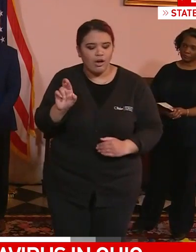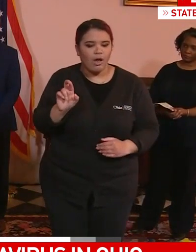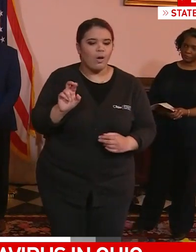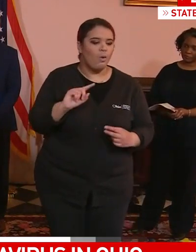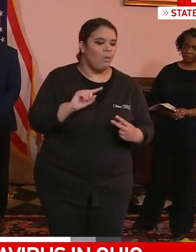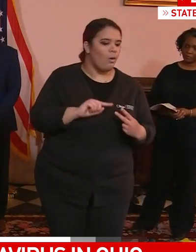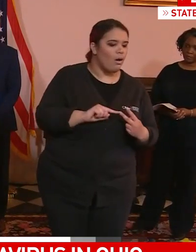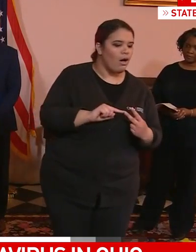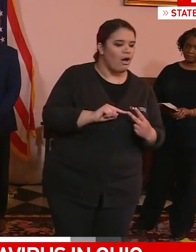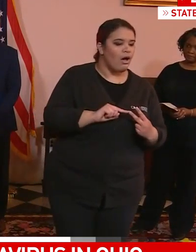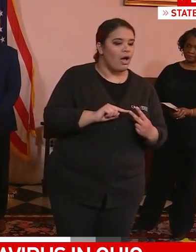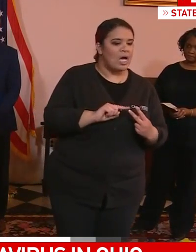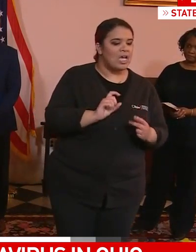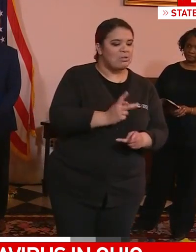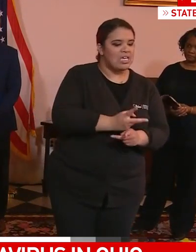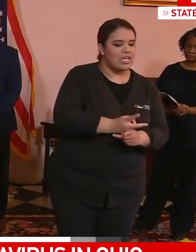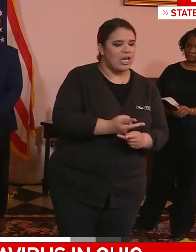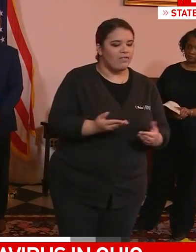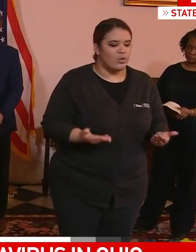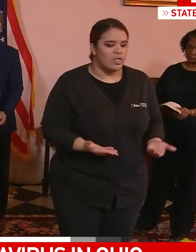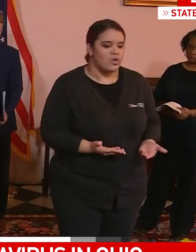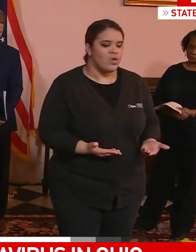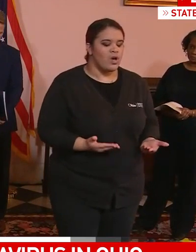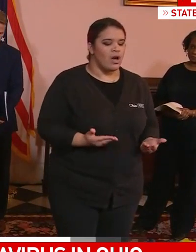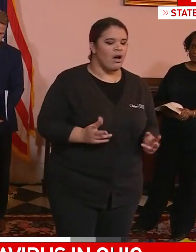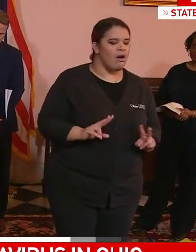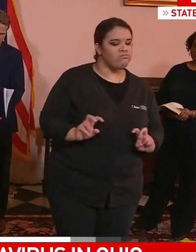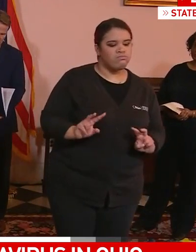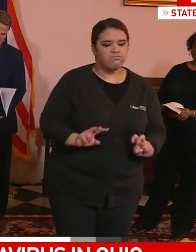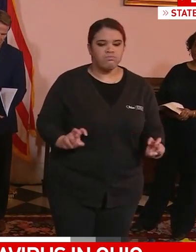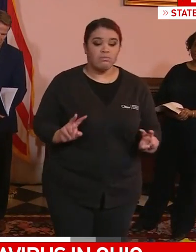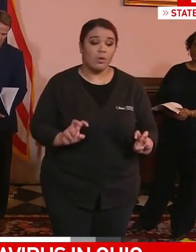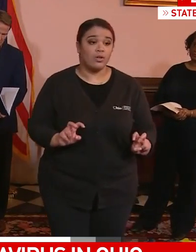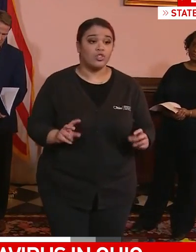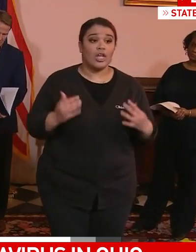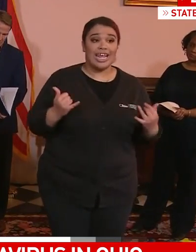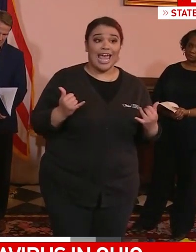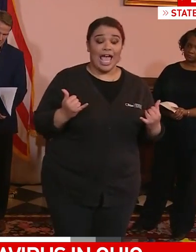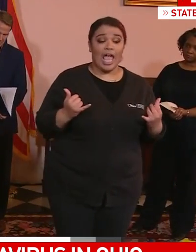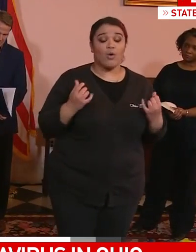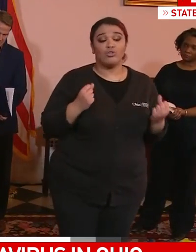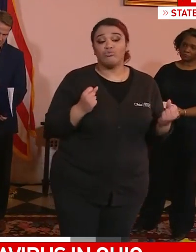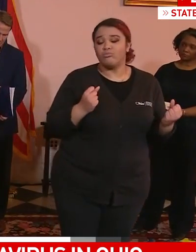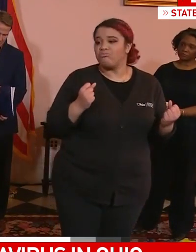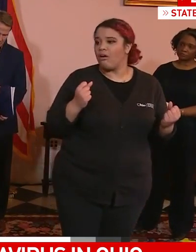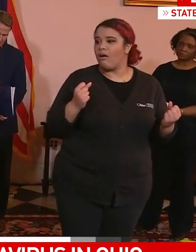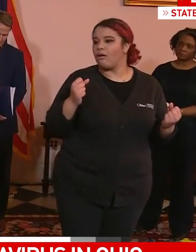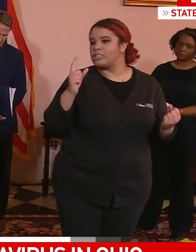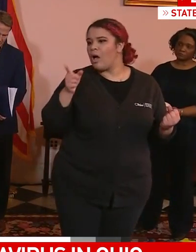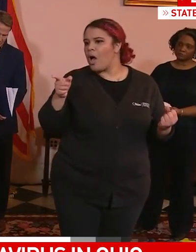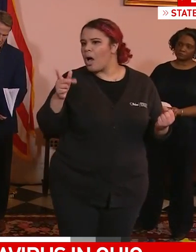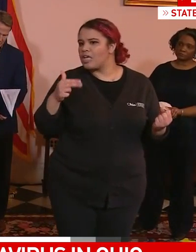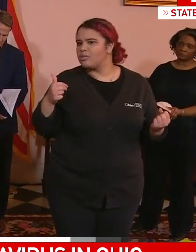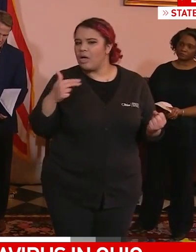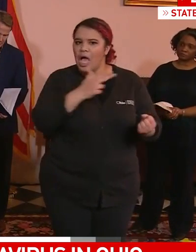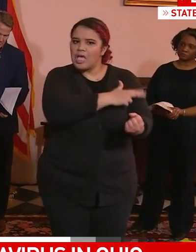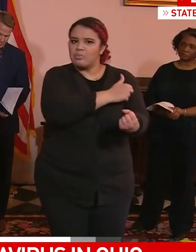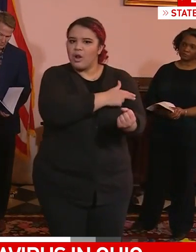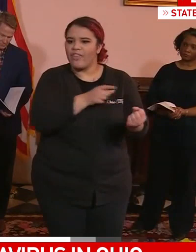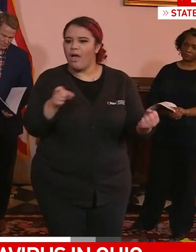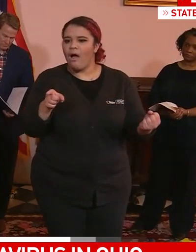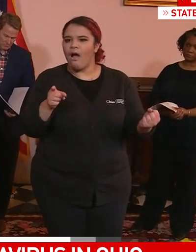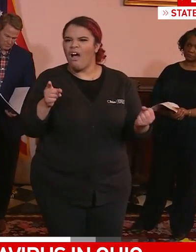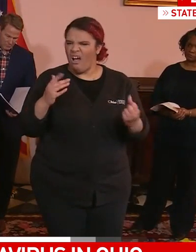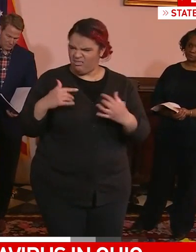be safely cared for outside of the hospital. So when you drive by a hospital today and you see tents going up, I just wanted you to have some familiarity with